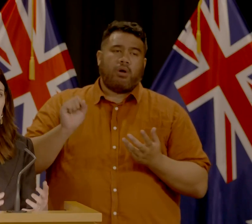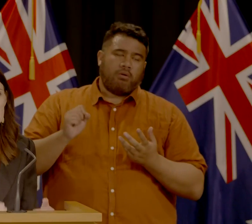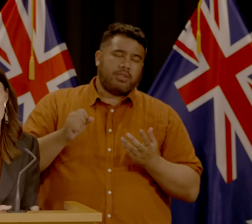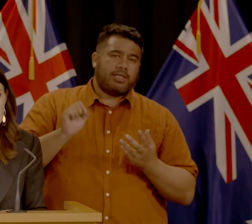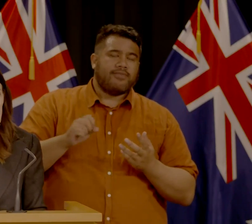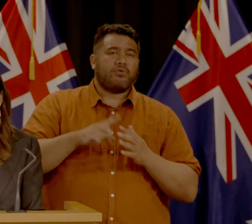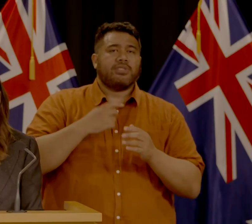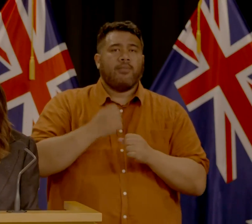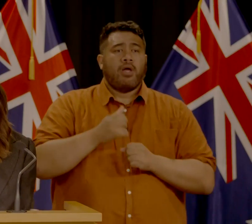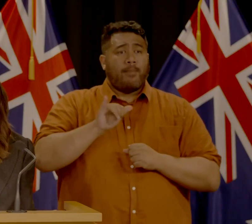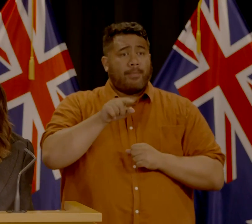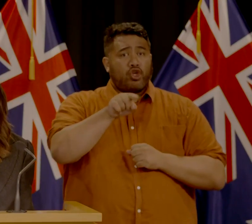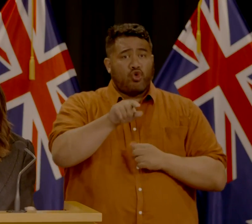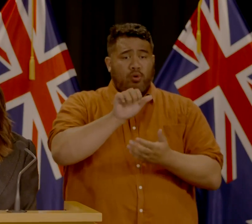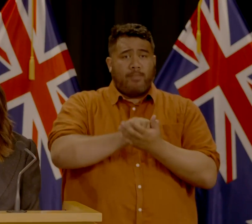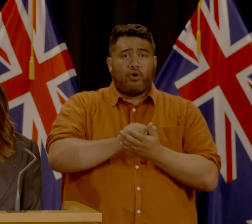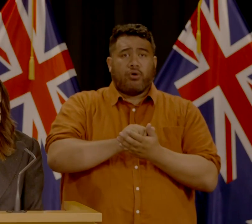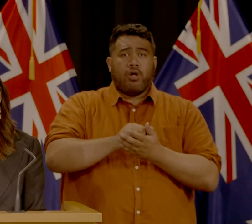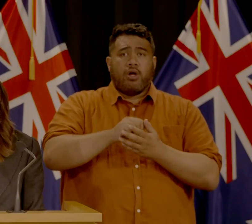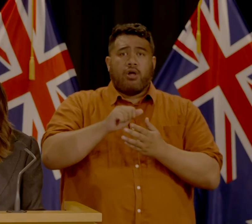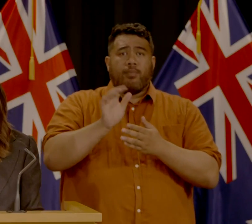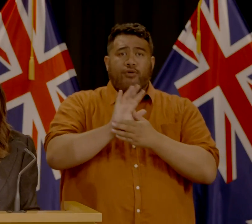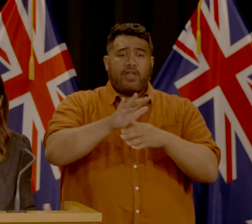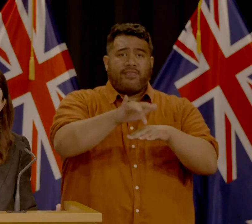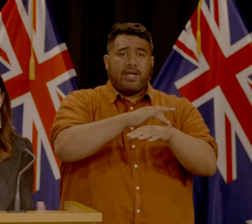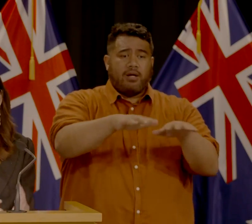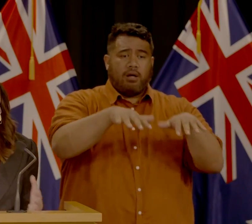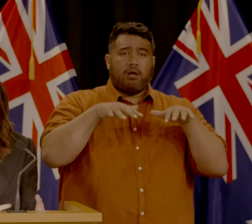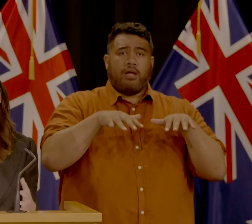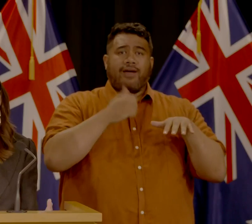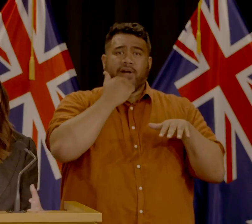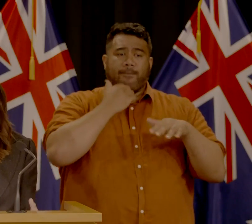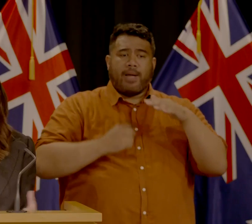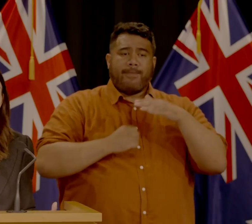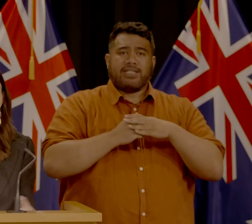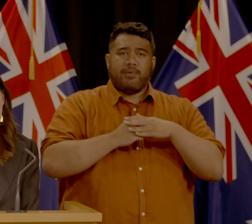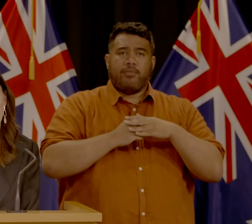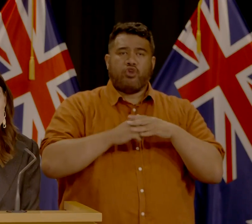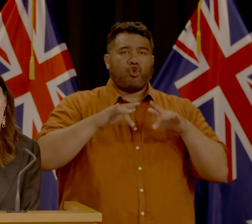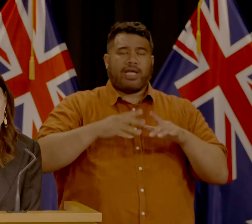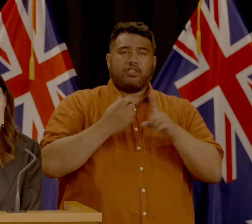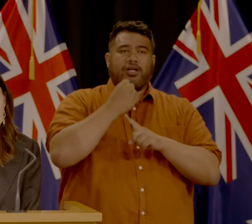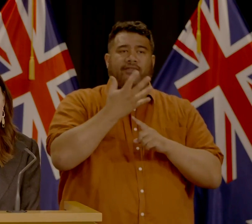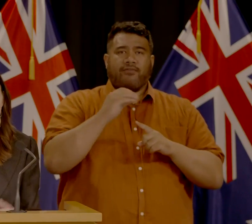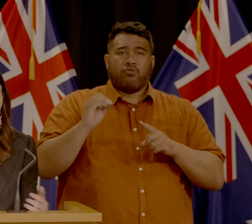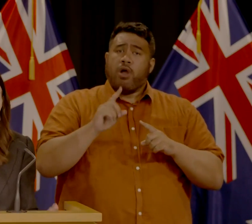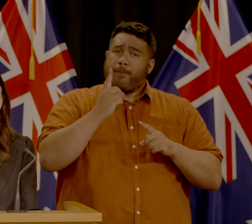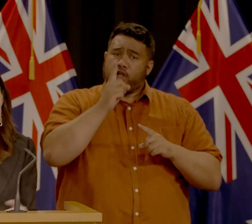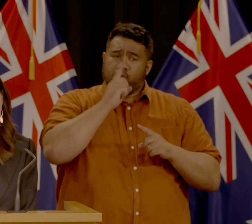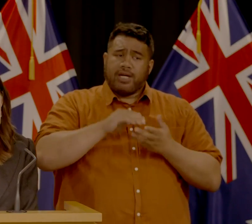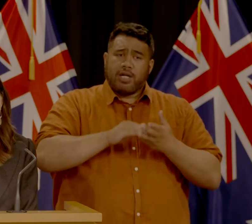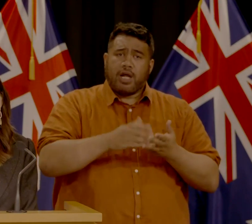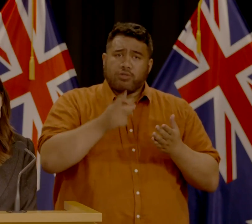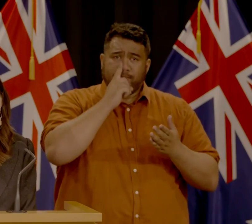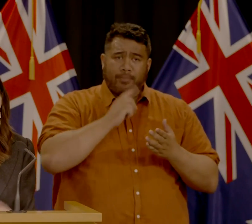you may, for instance, have a movie theatre that has particular capacity, but there are ways you can mitigate people having close contact. What we